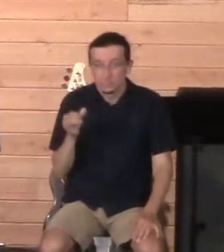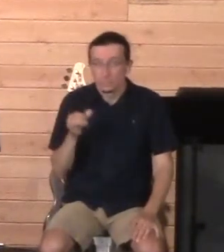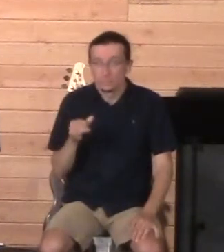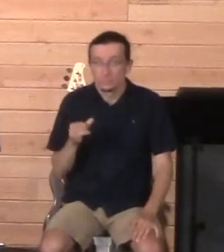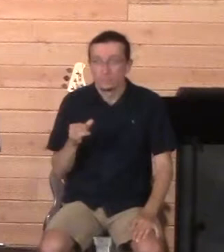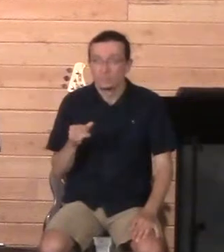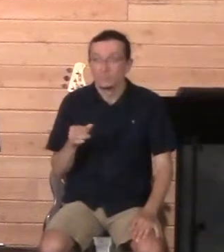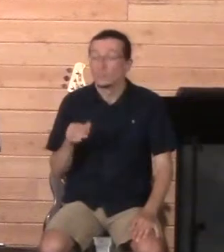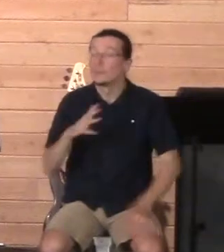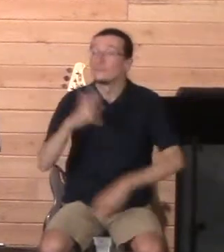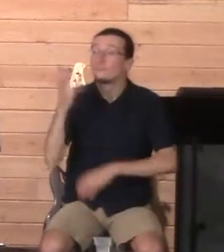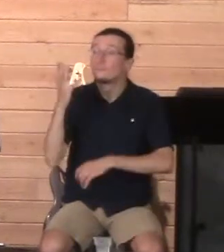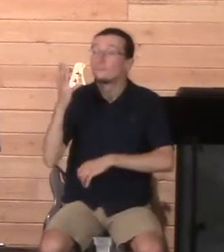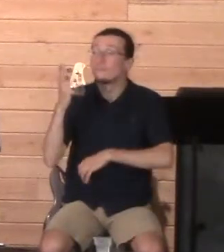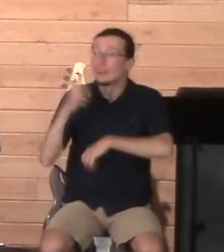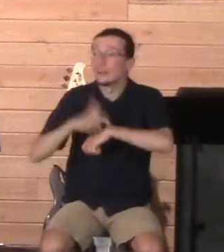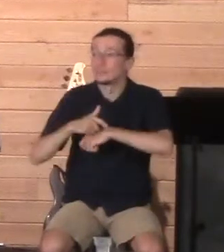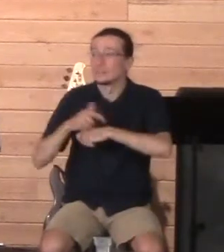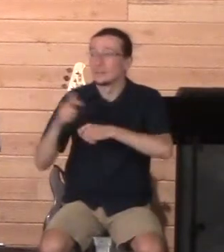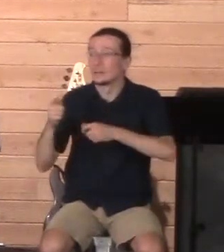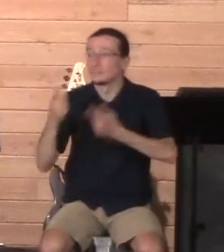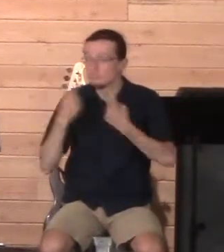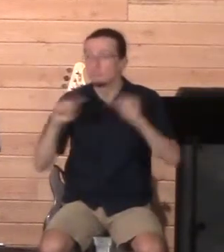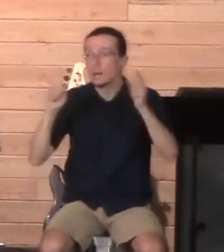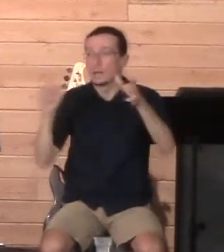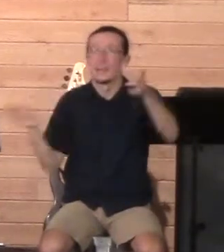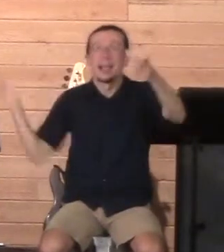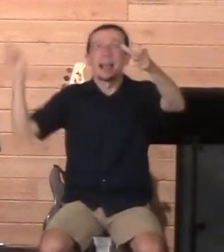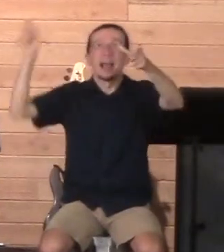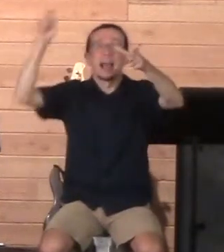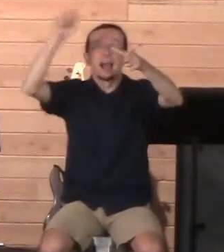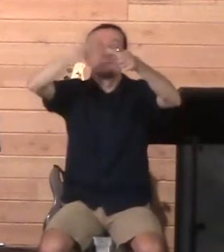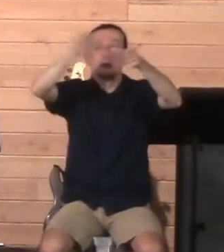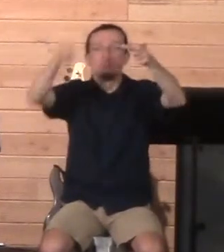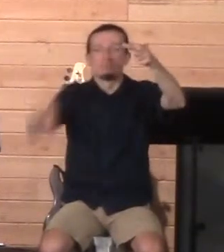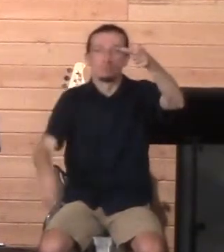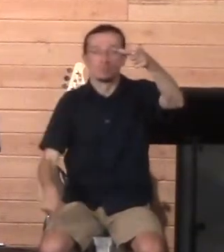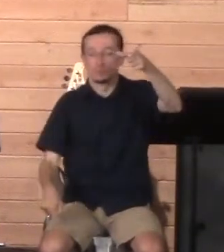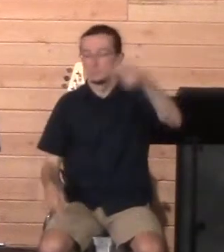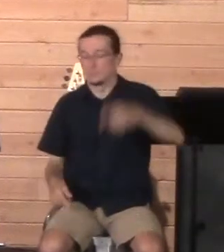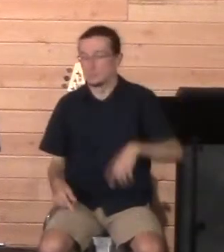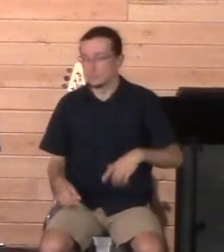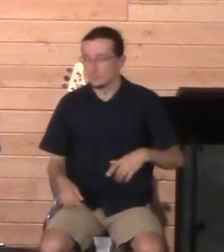He did it 5 times and missed and finally hit the rim. Oh, well.